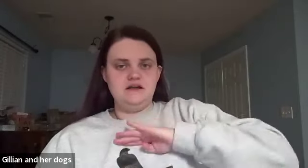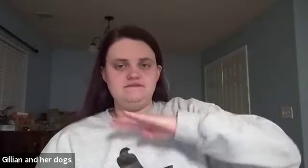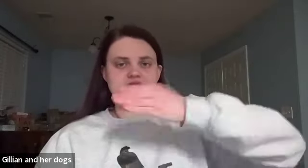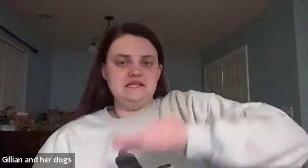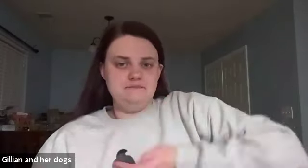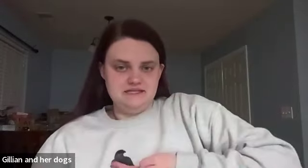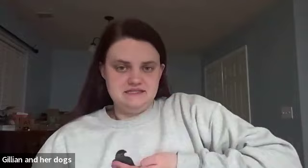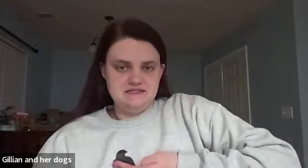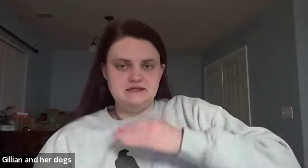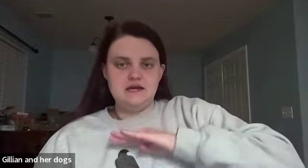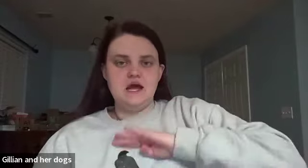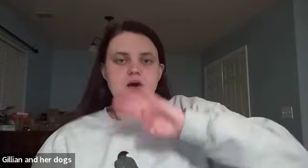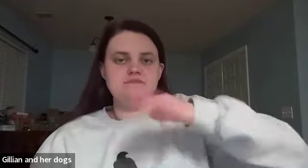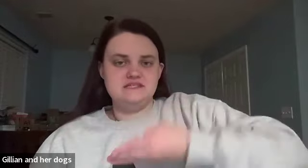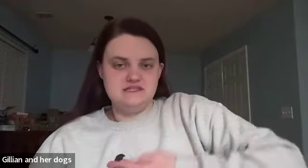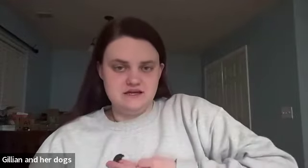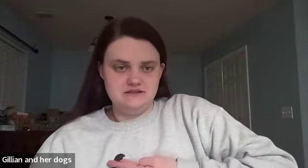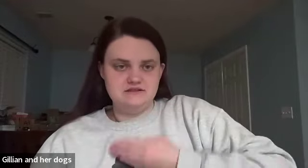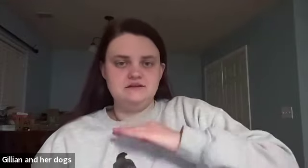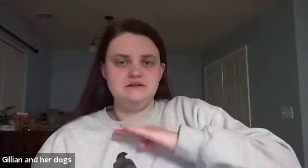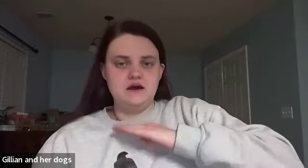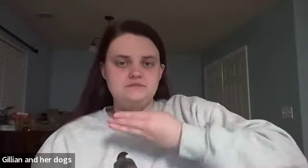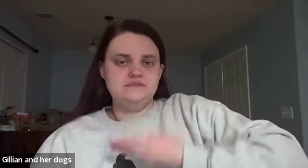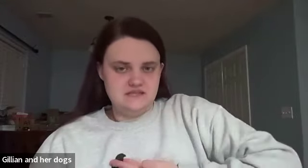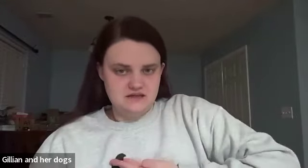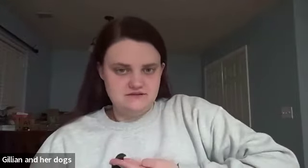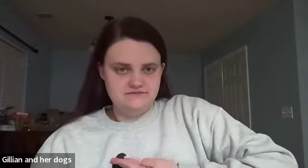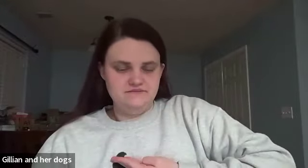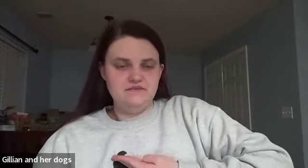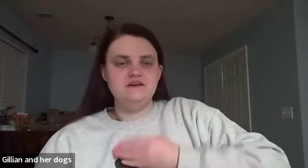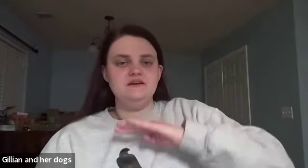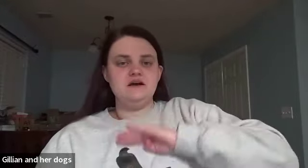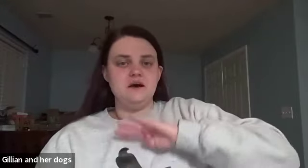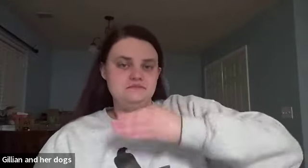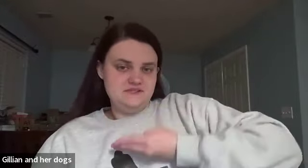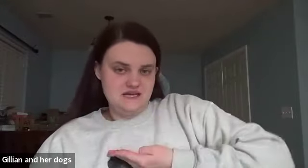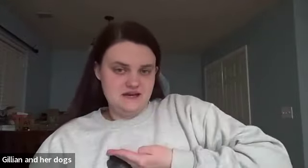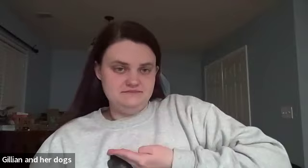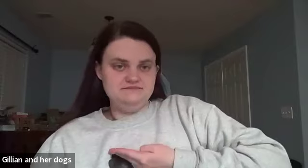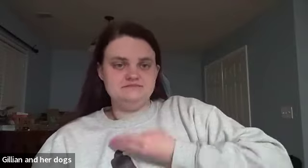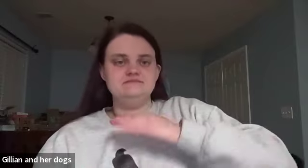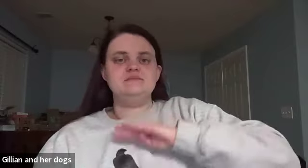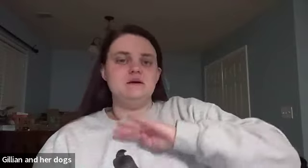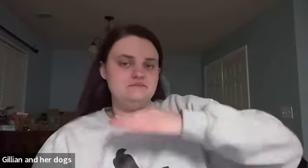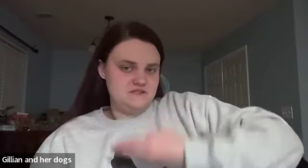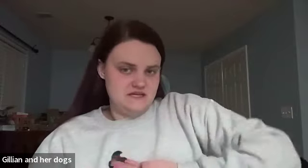like flip it. Upset, upset, upset, upset.